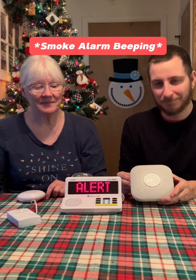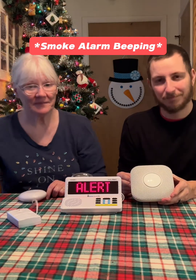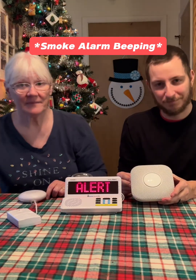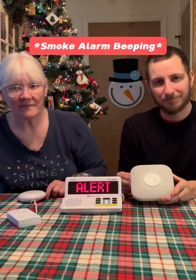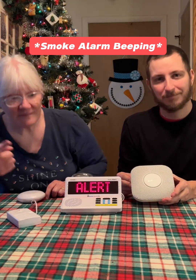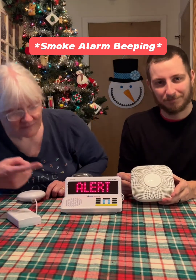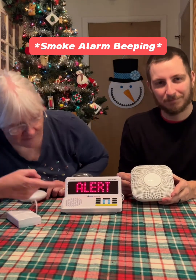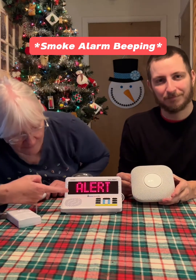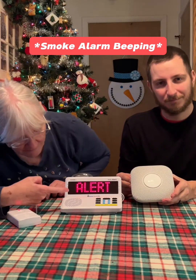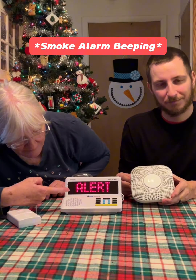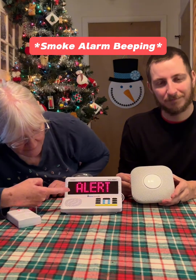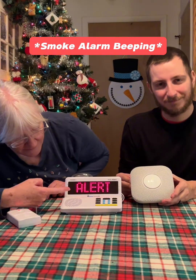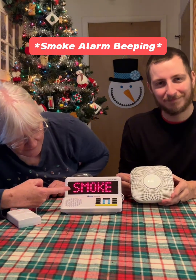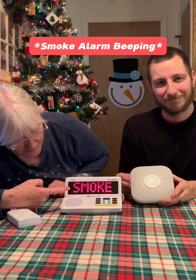Alert.